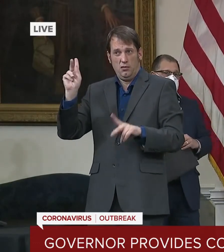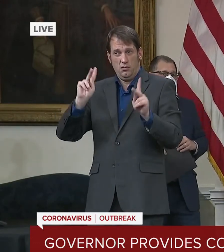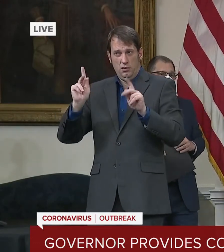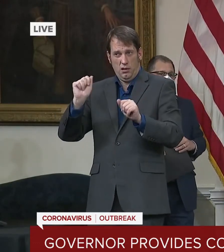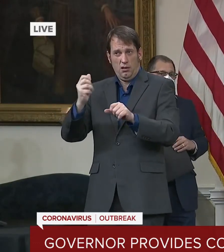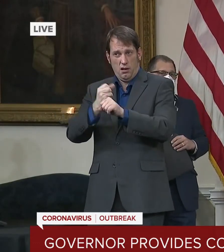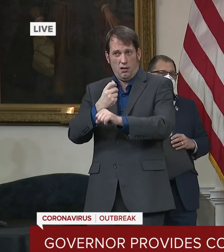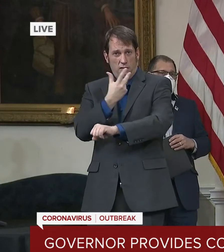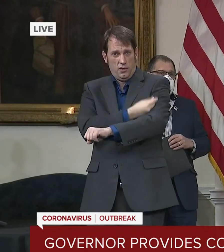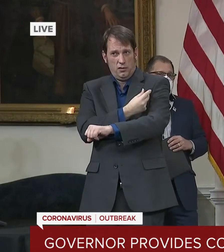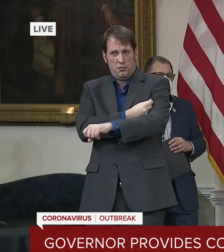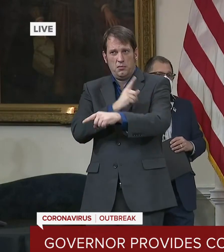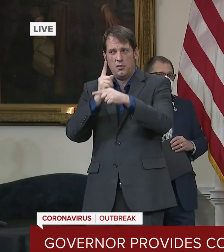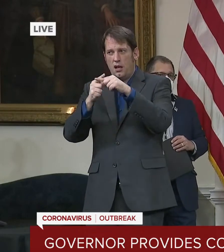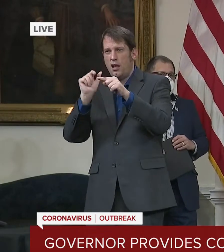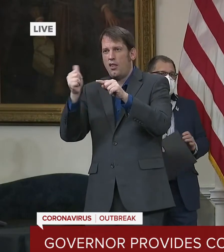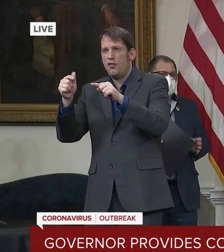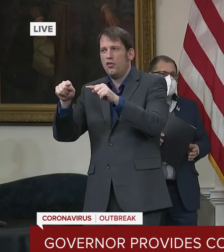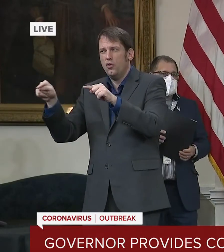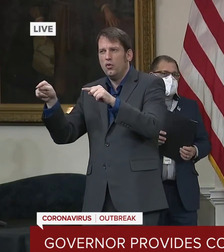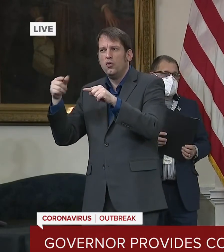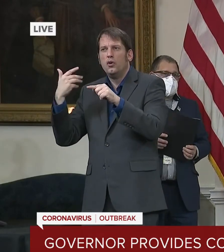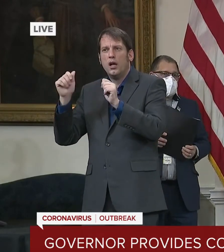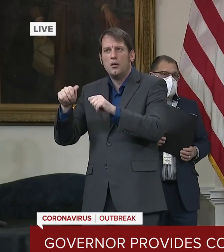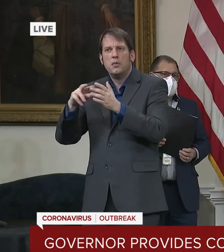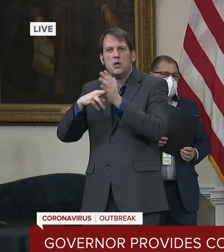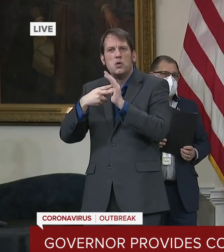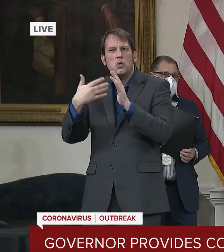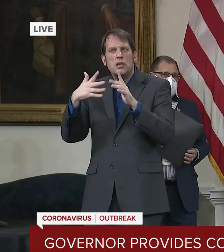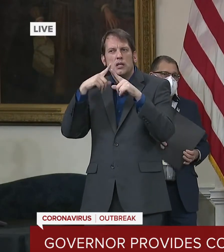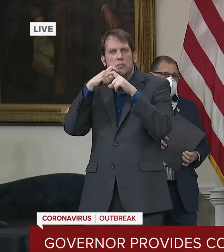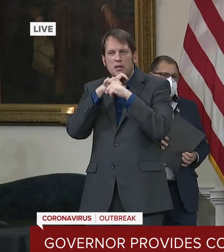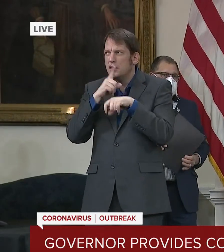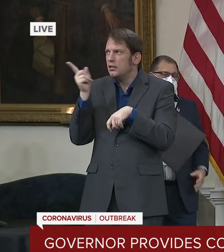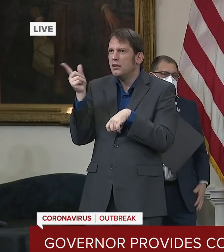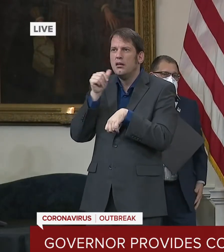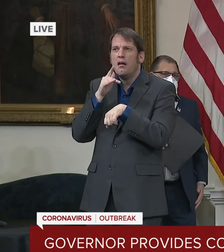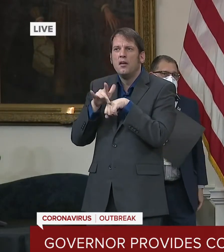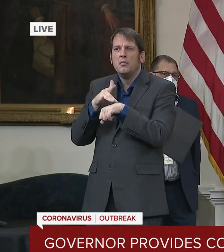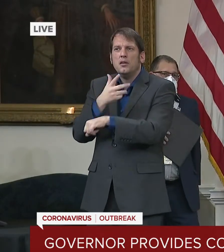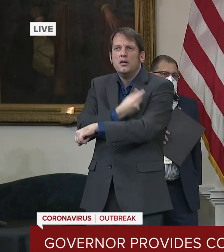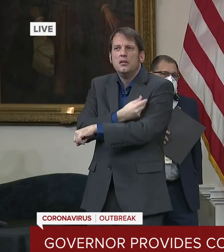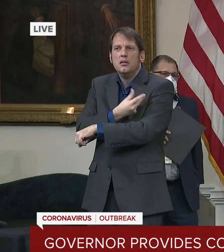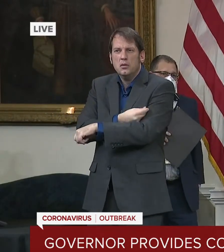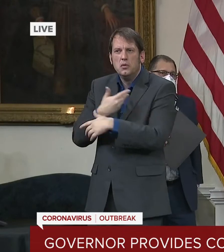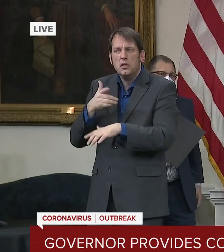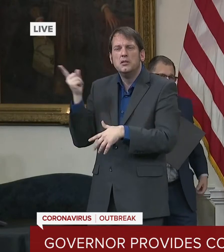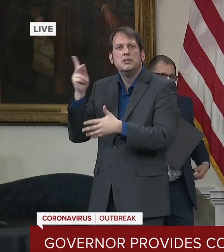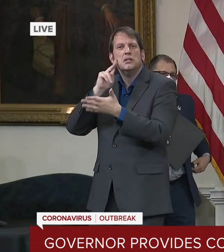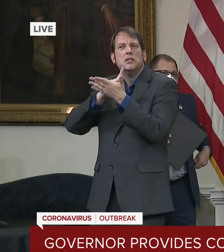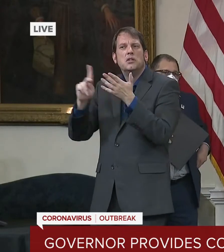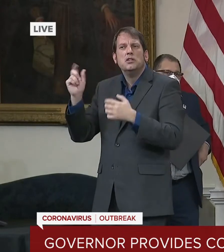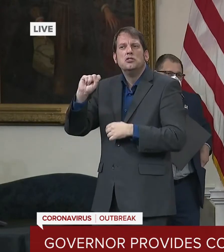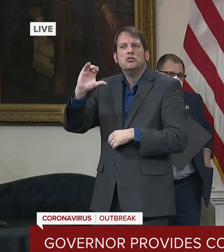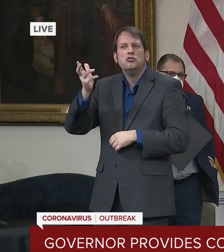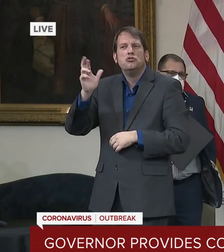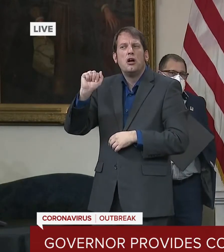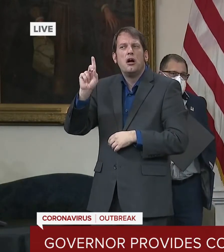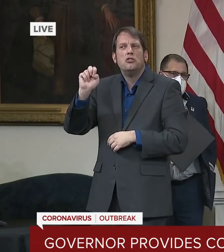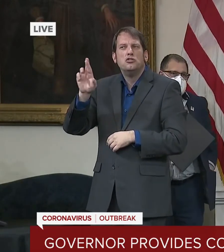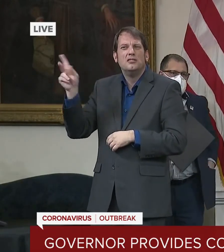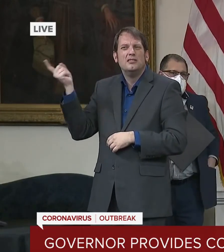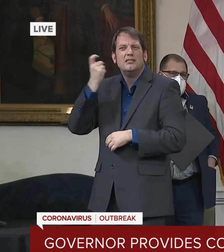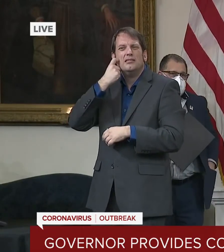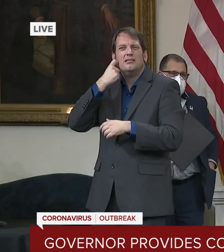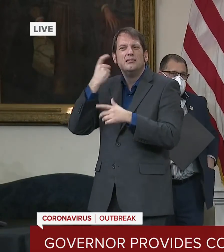eligible, which creates more competition for vaccines not available. I just heard Secretary Schrader say that this eligibility is meant to